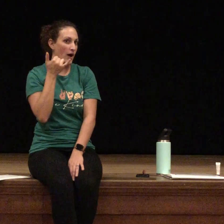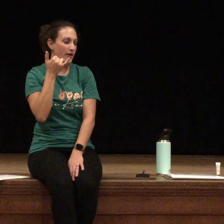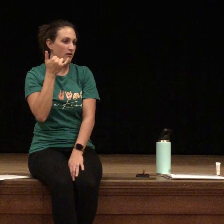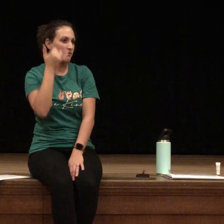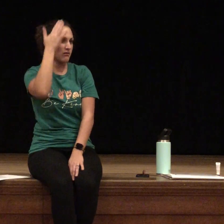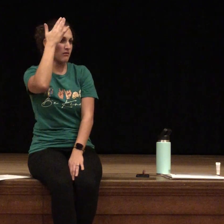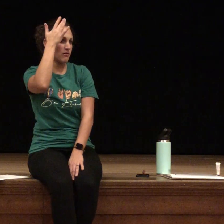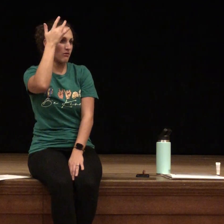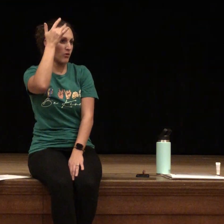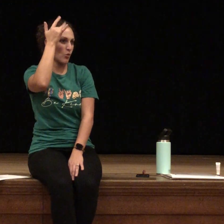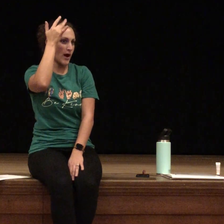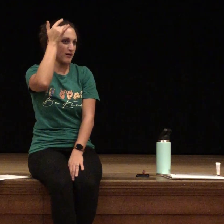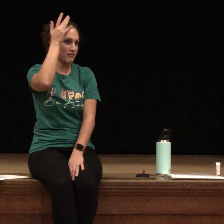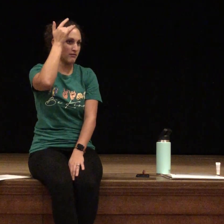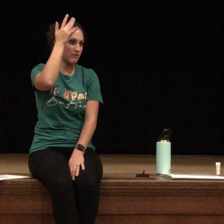Y or Y.